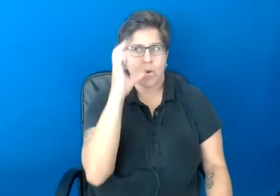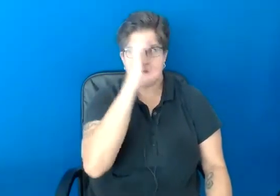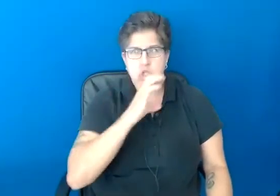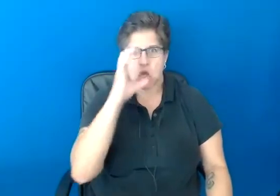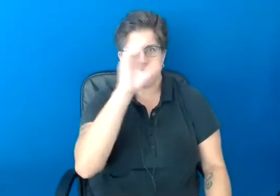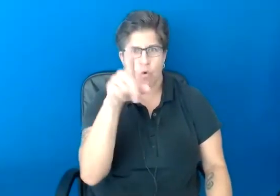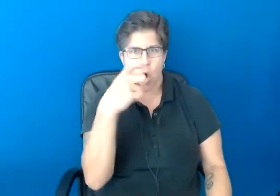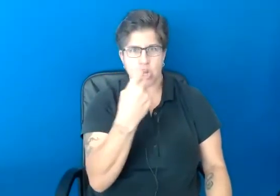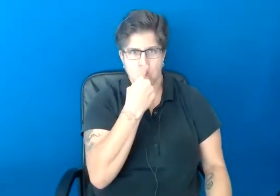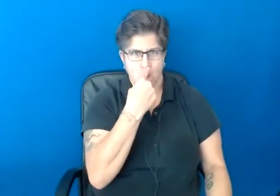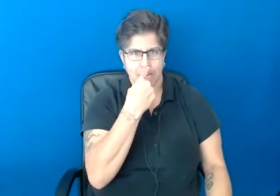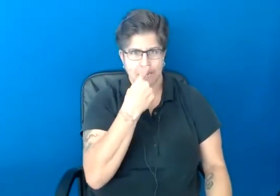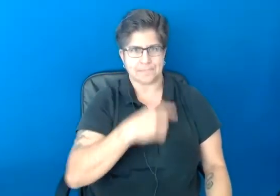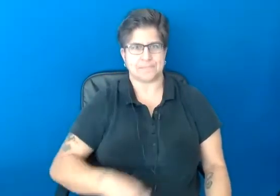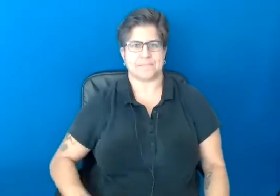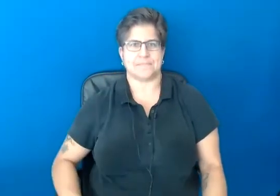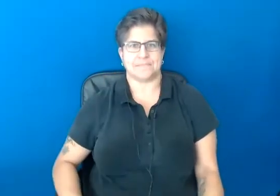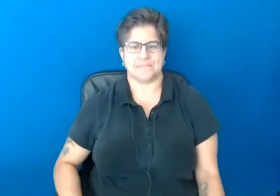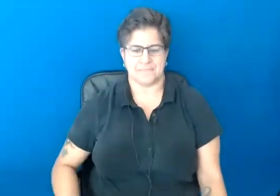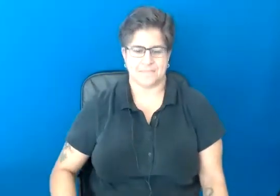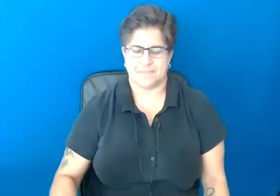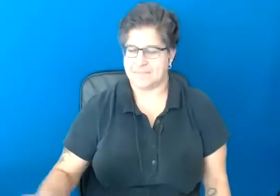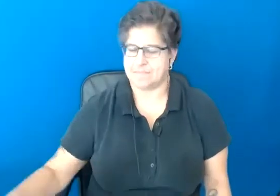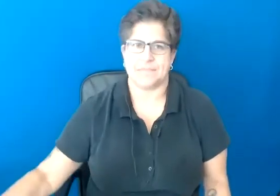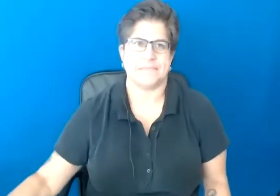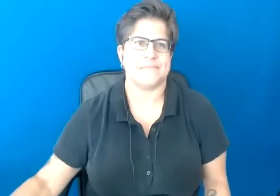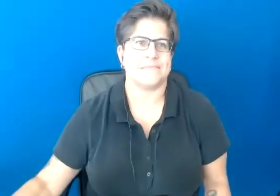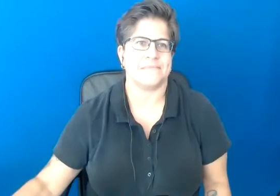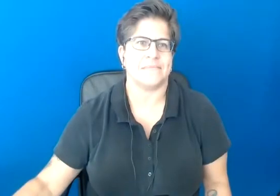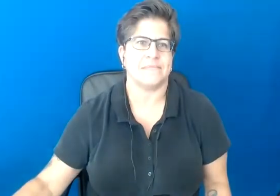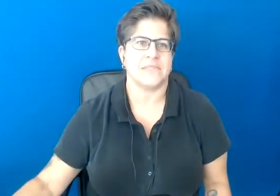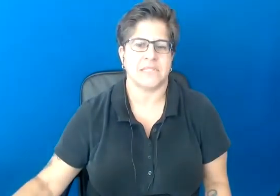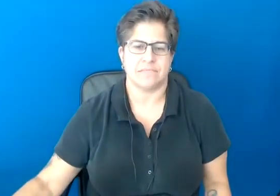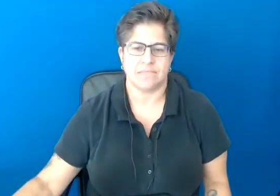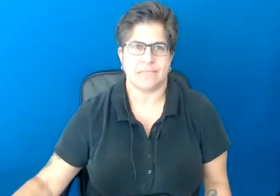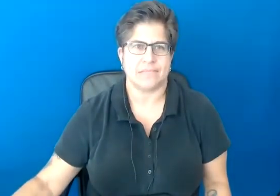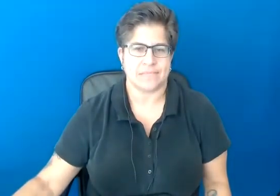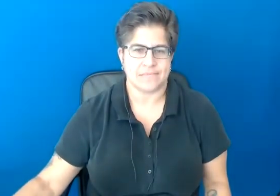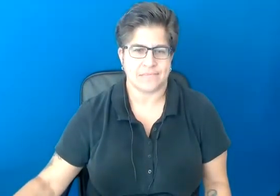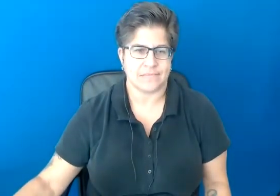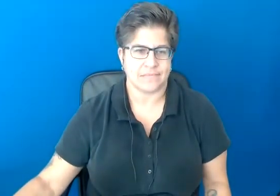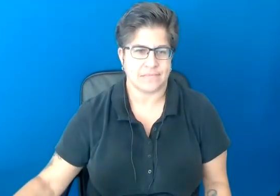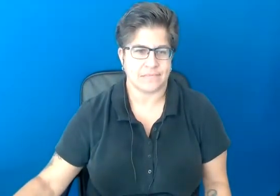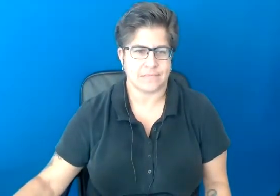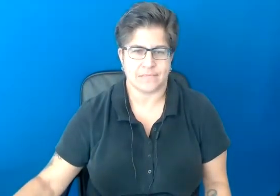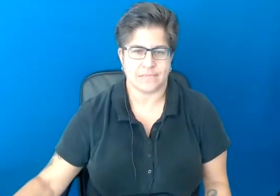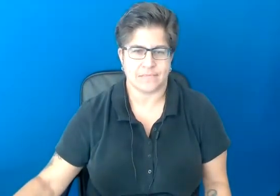target. Sorry, it's not me. But when it is me, I have to look at that. So,